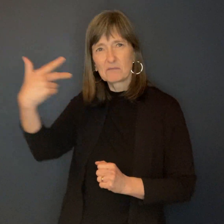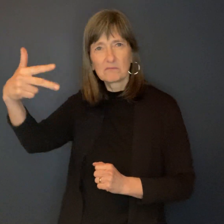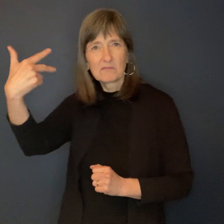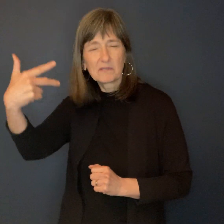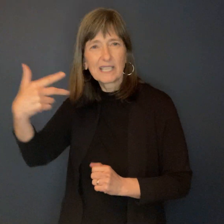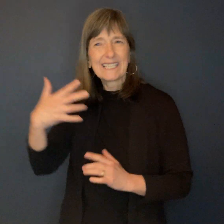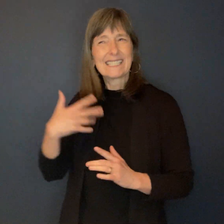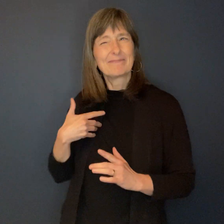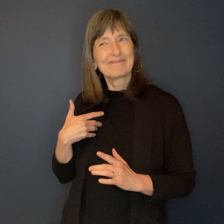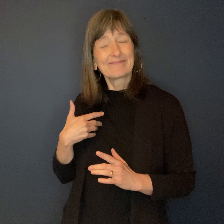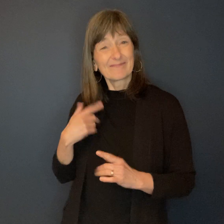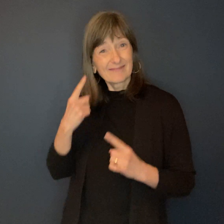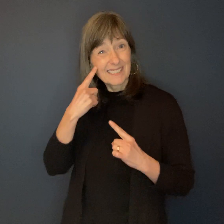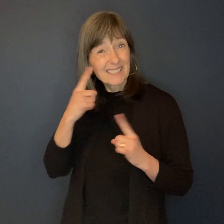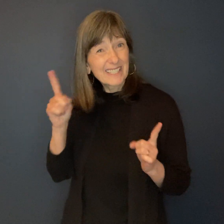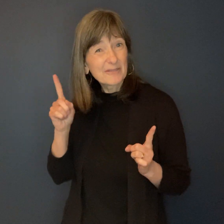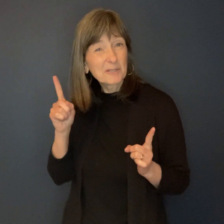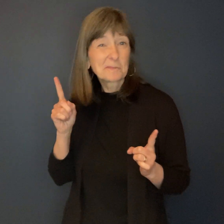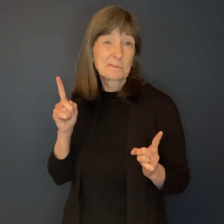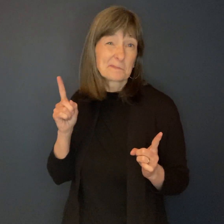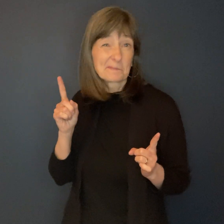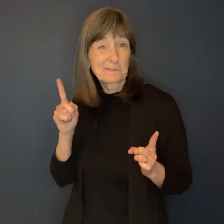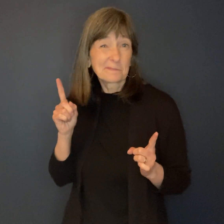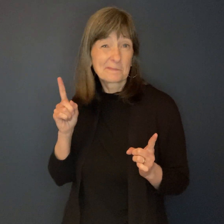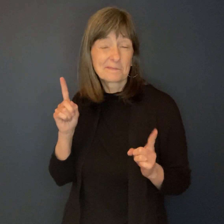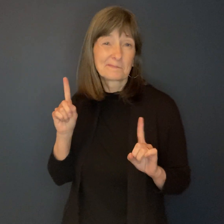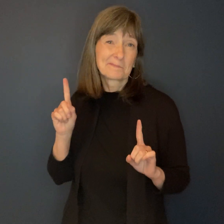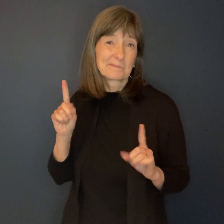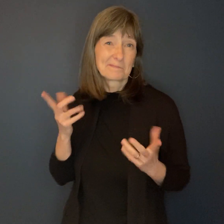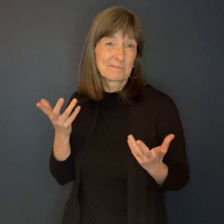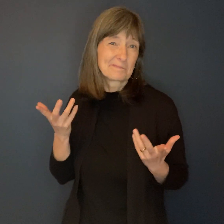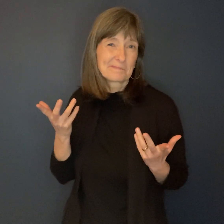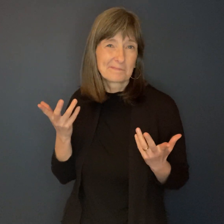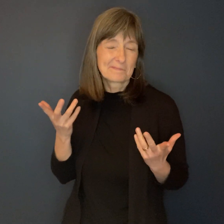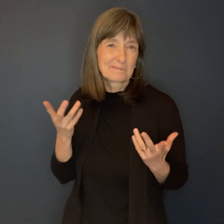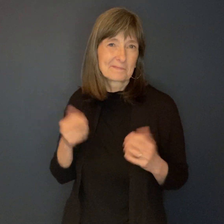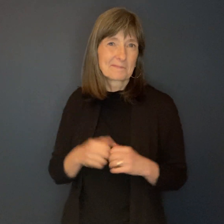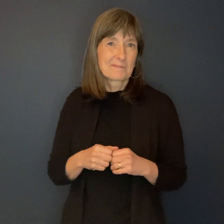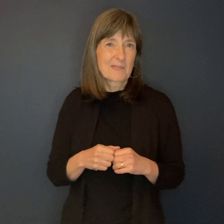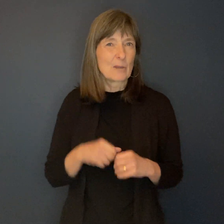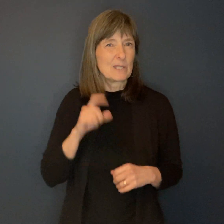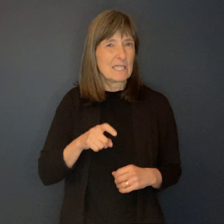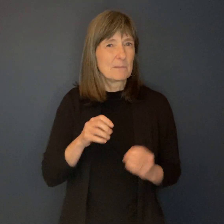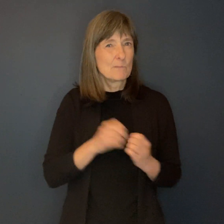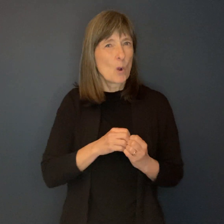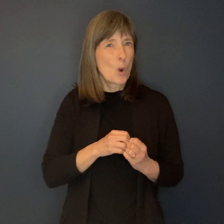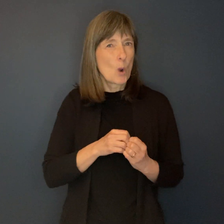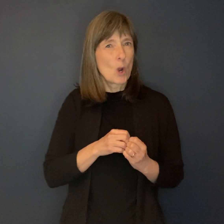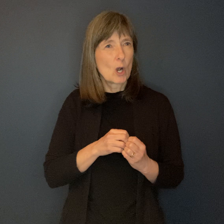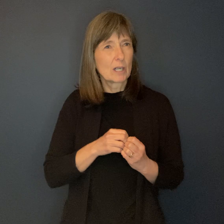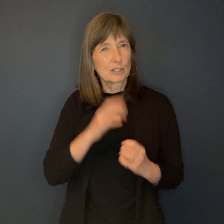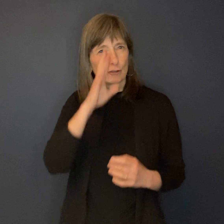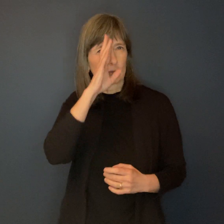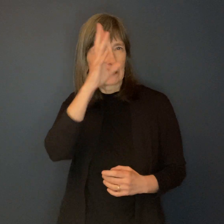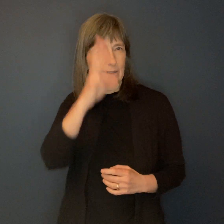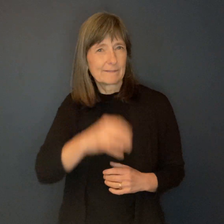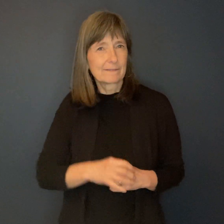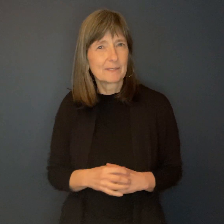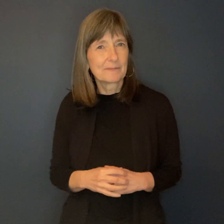more creative about putting that story out there all the time. I certainly wouldn't want to be misinterpreted to suggest that